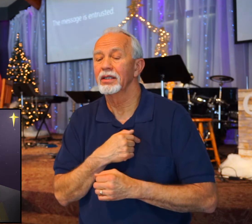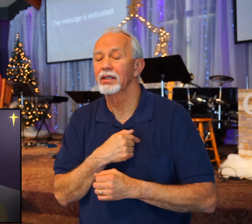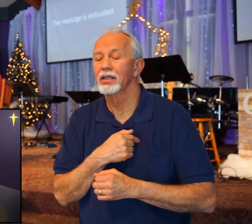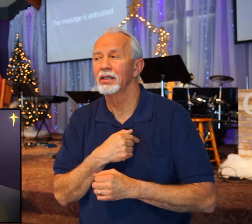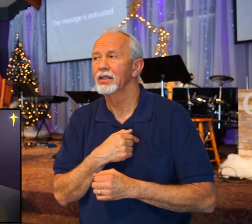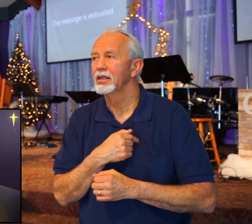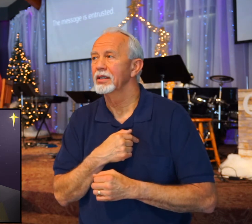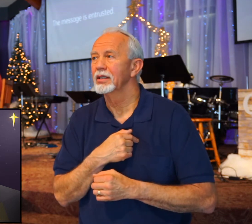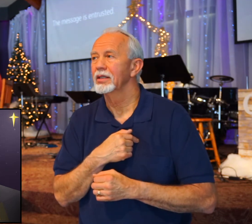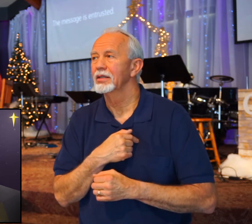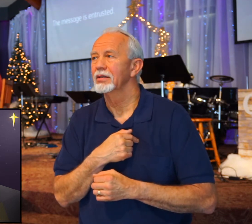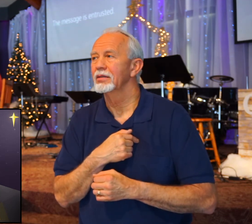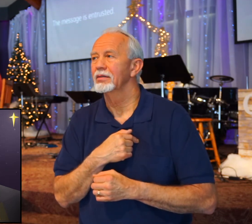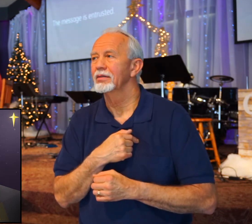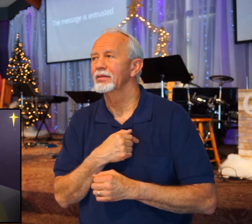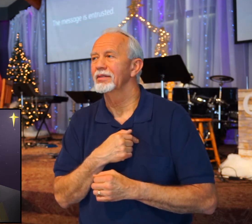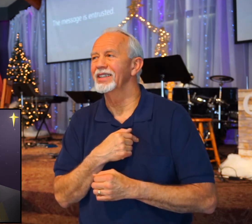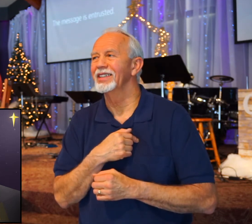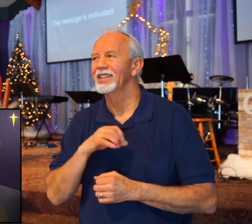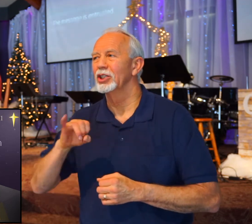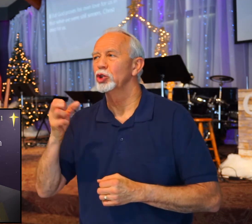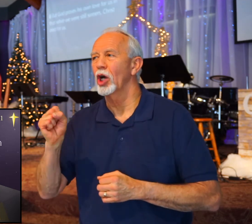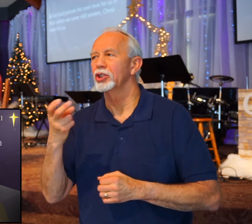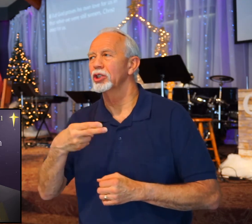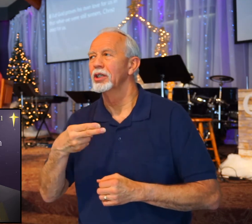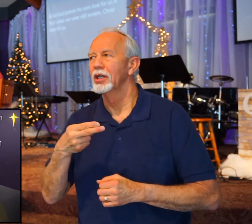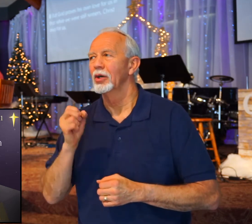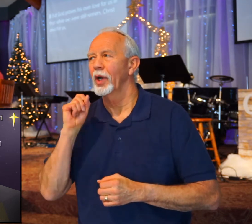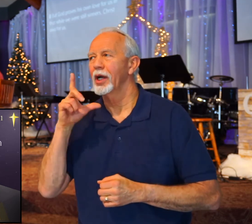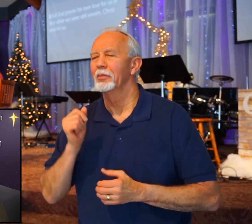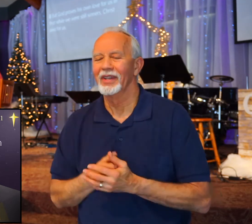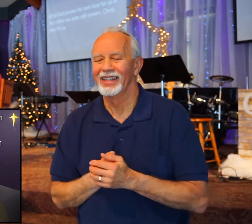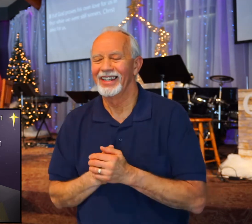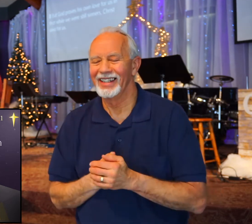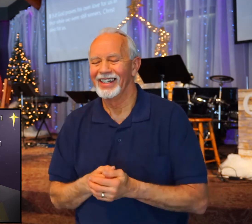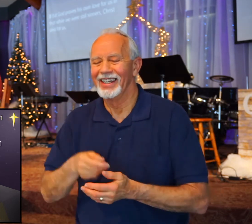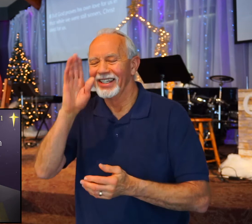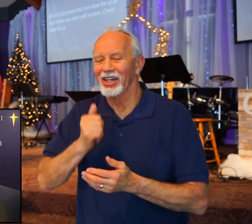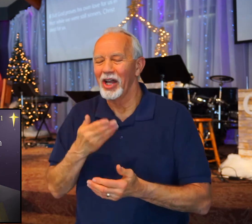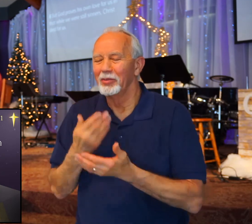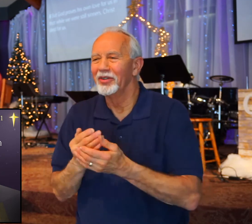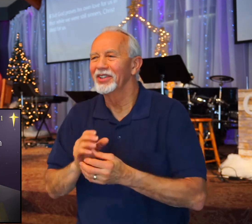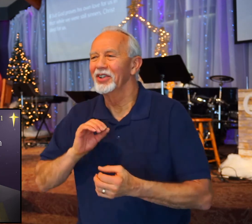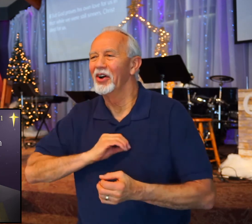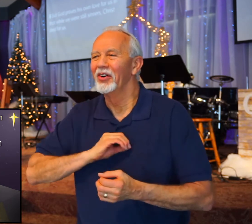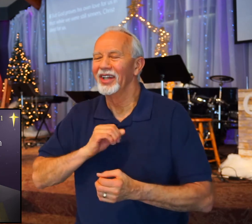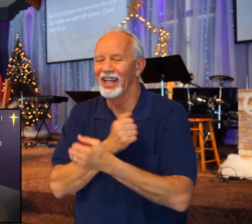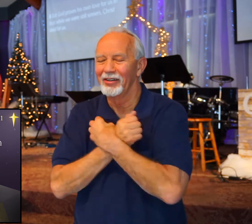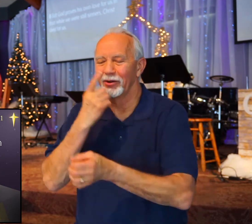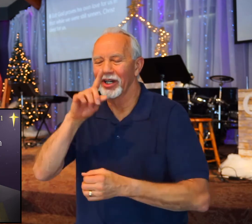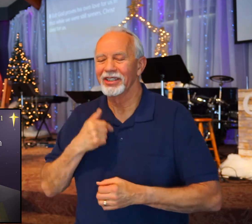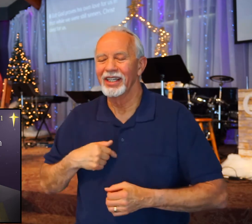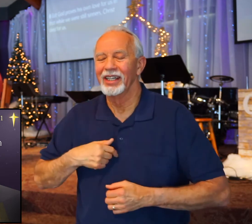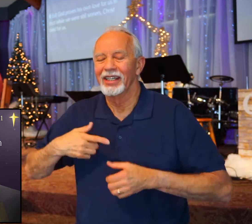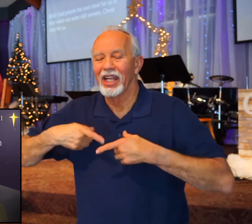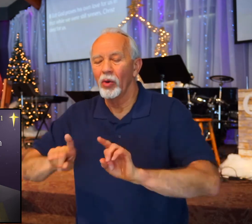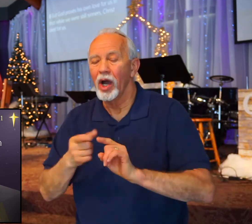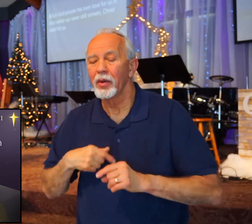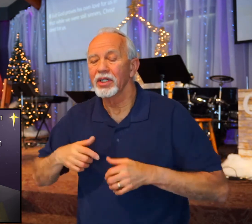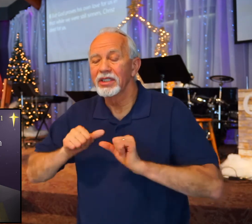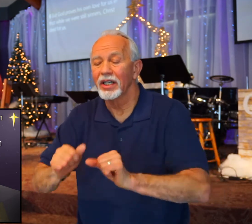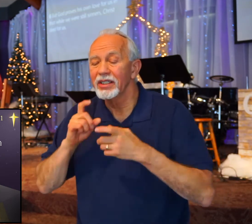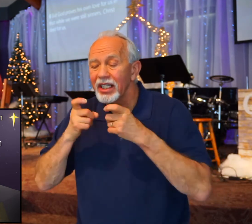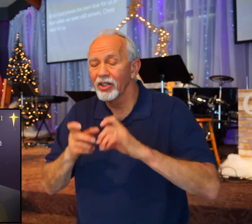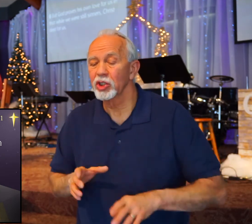Hey, Josh. Sorry, bud. But God proves his own love for us in that while we were still sinners,